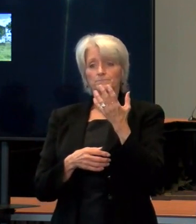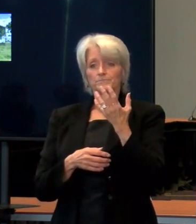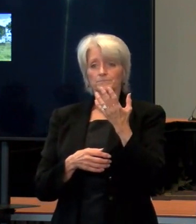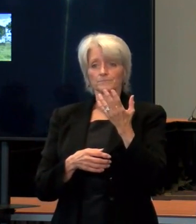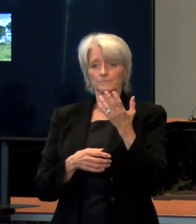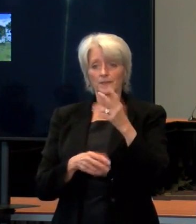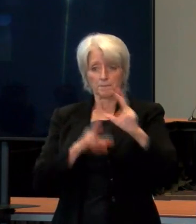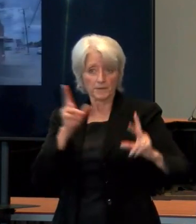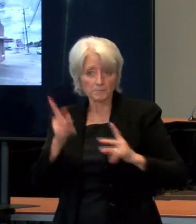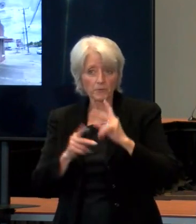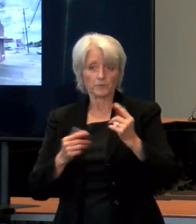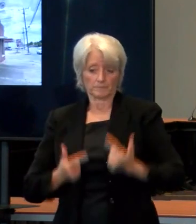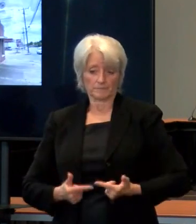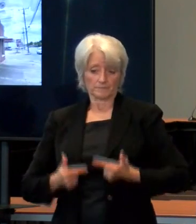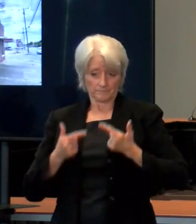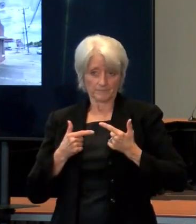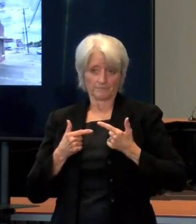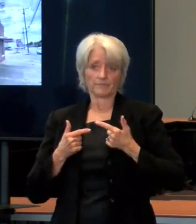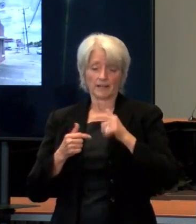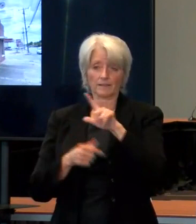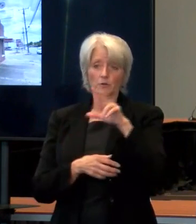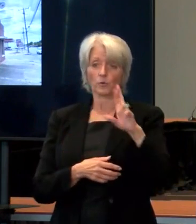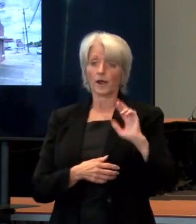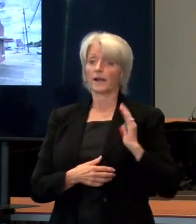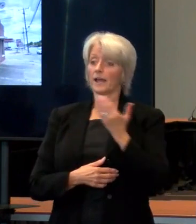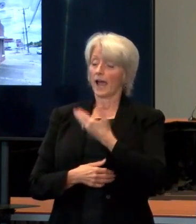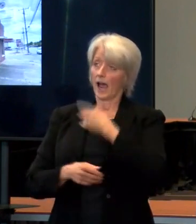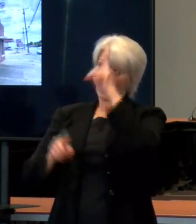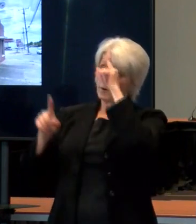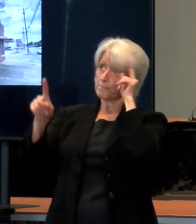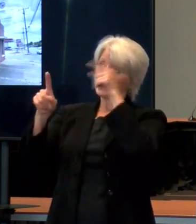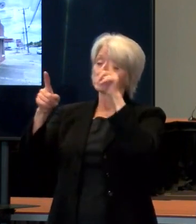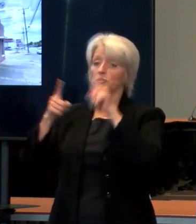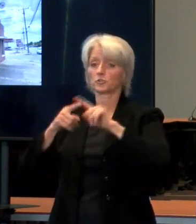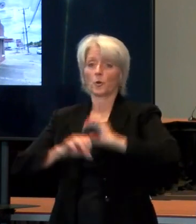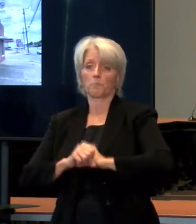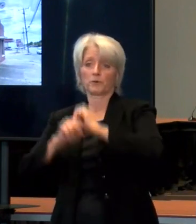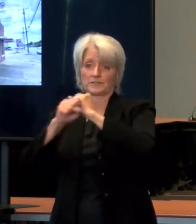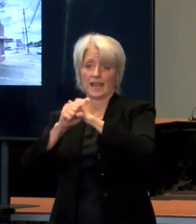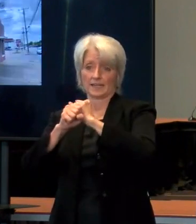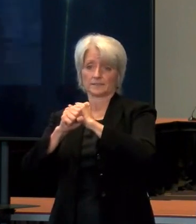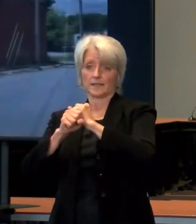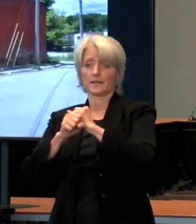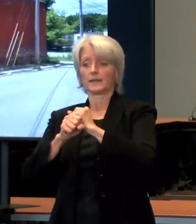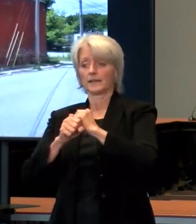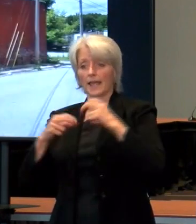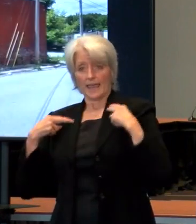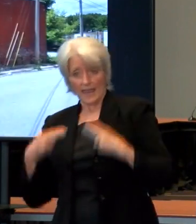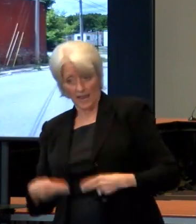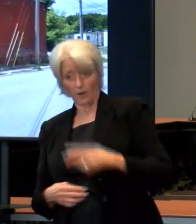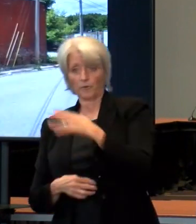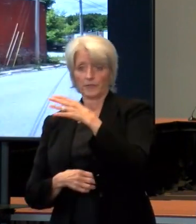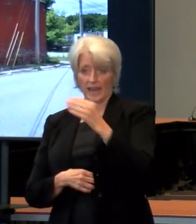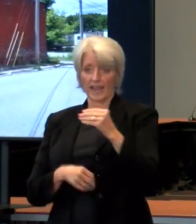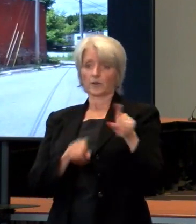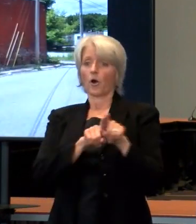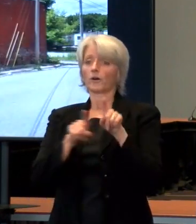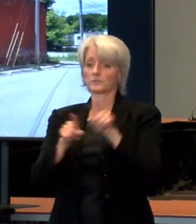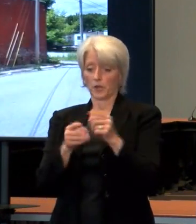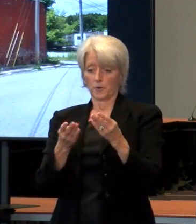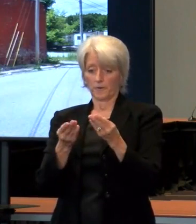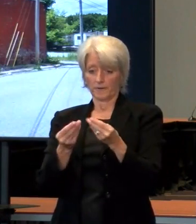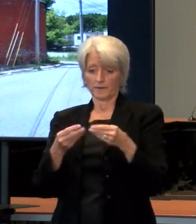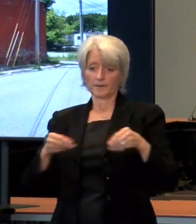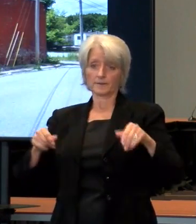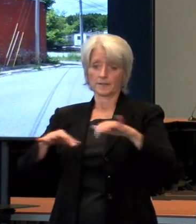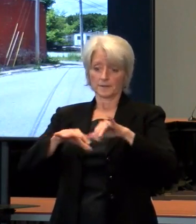Little Rock. Our mission is to protect public health and the environment while reclaiming our most precious resource, and that is water,